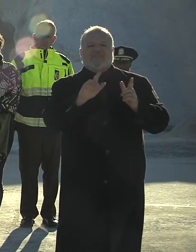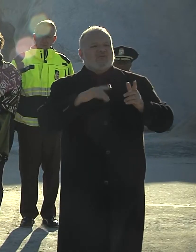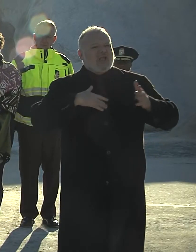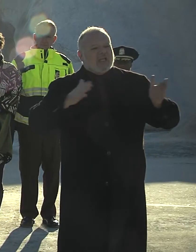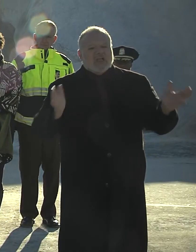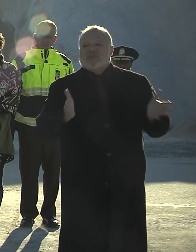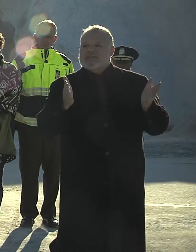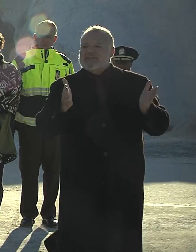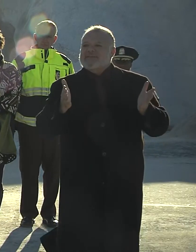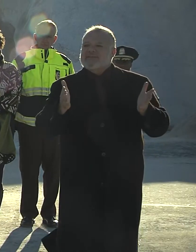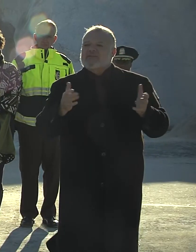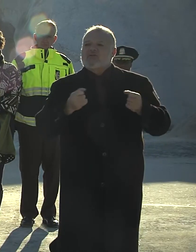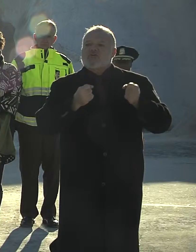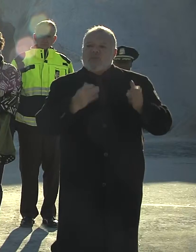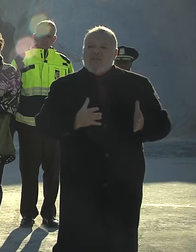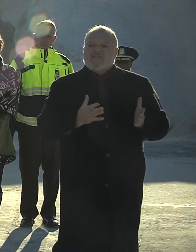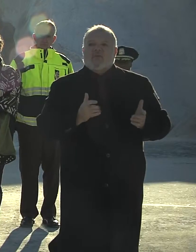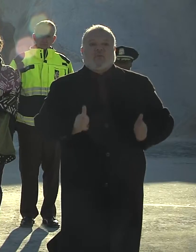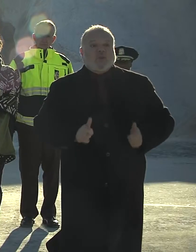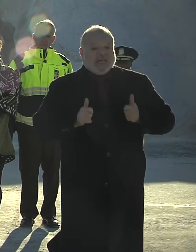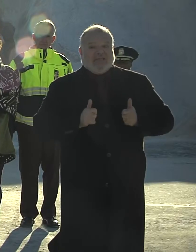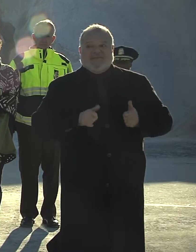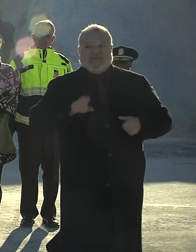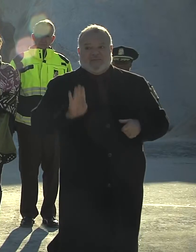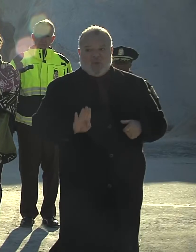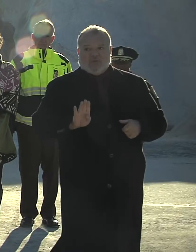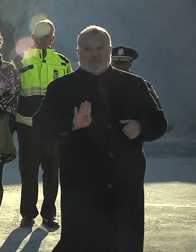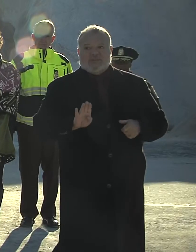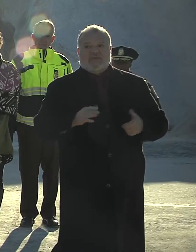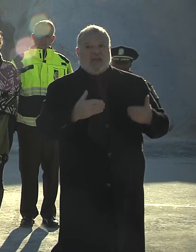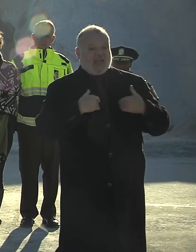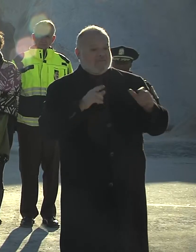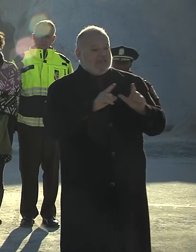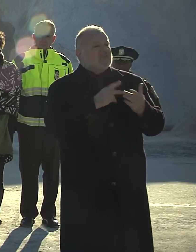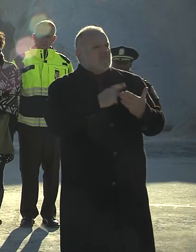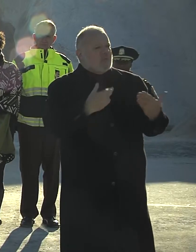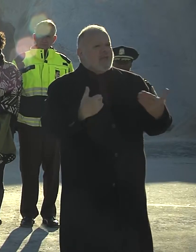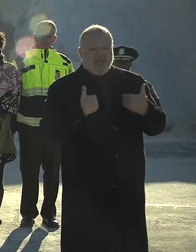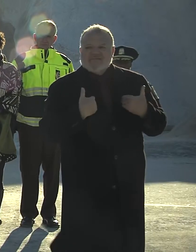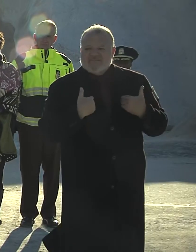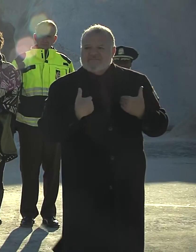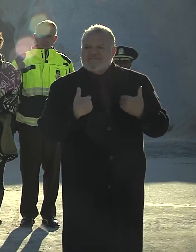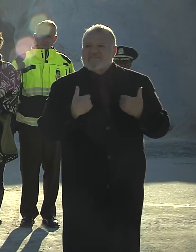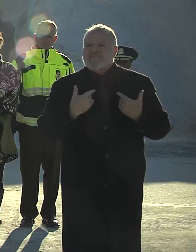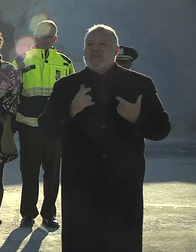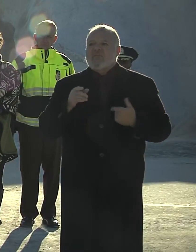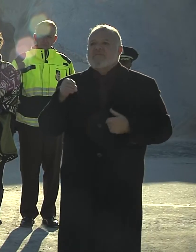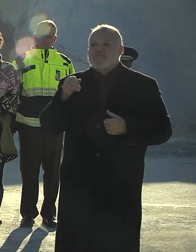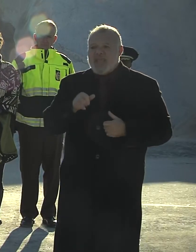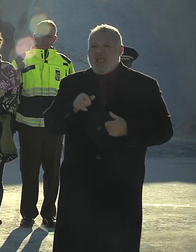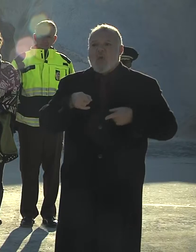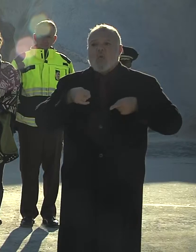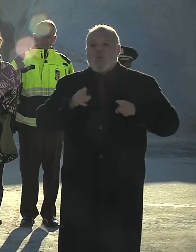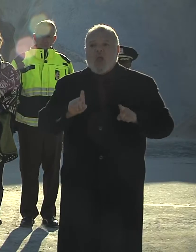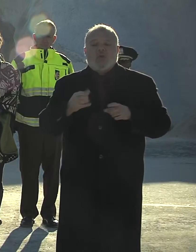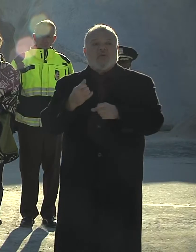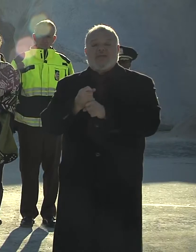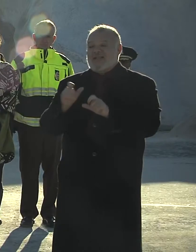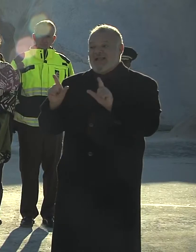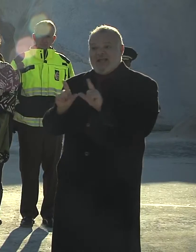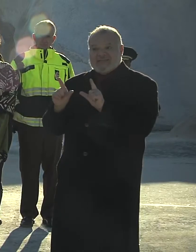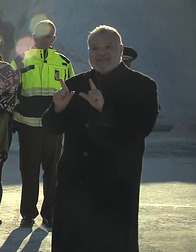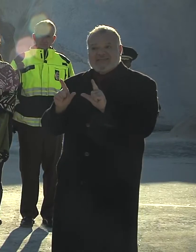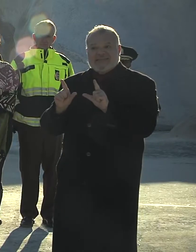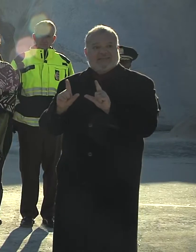to recruit for bus drivers where residents can be paid even while getting that license and going through that training. And so my